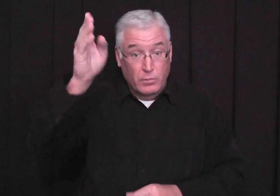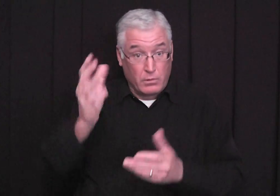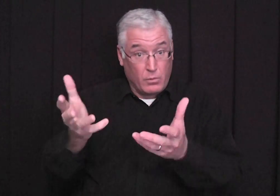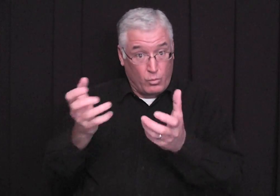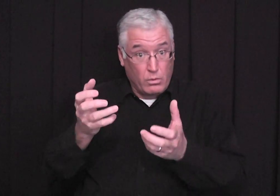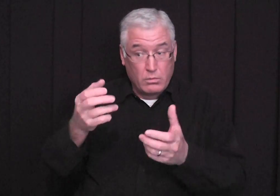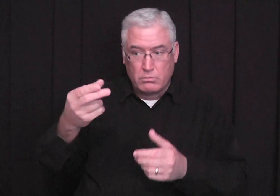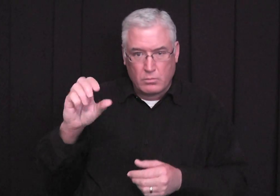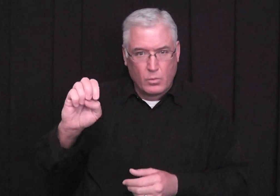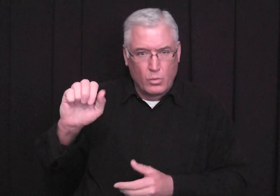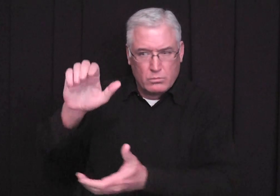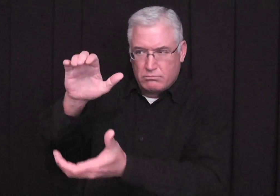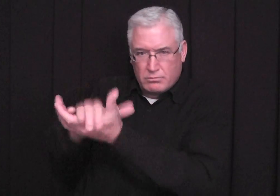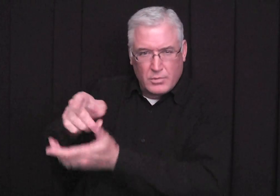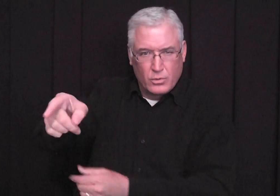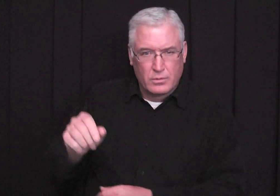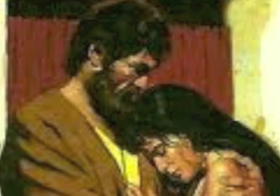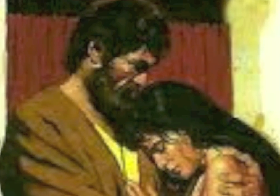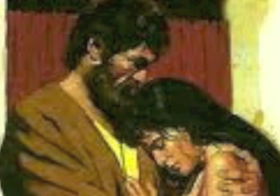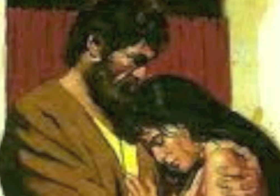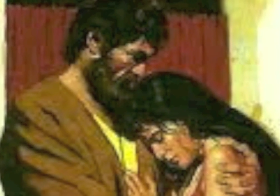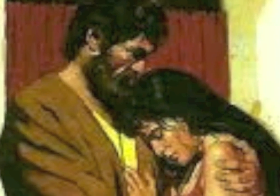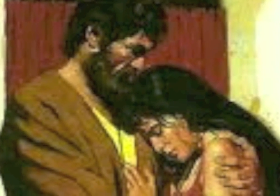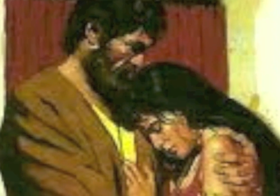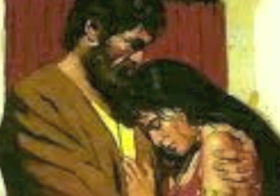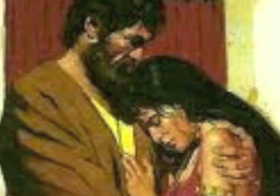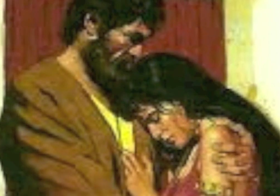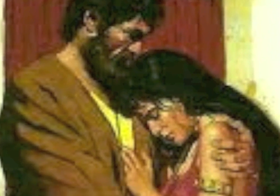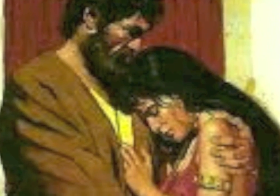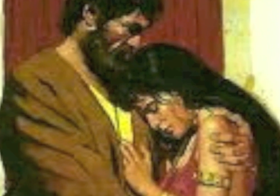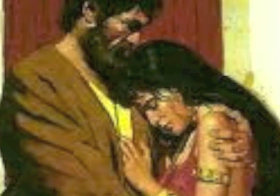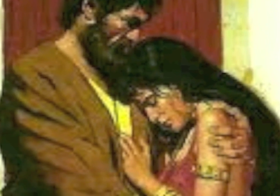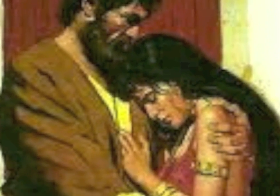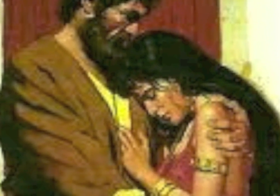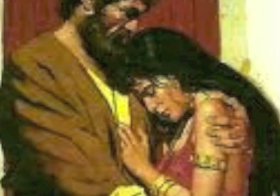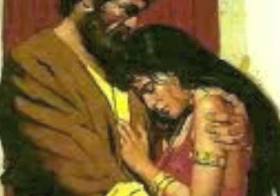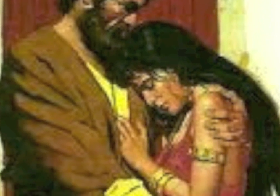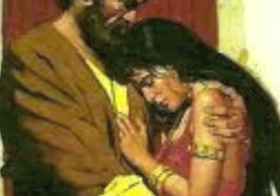her name was Gomer. God wanted him to marry her.